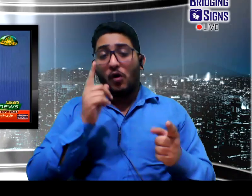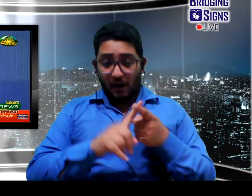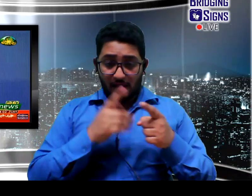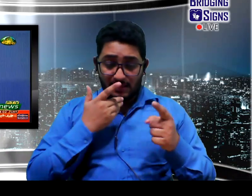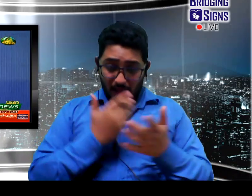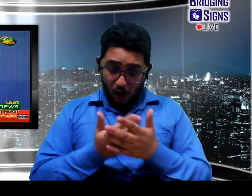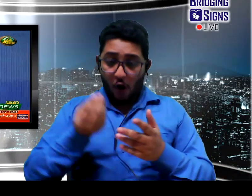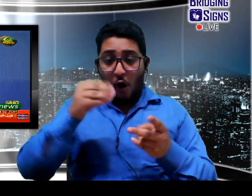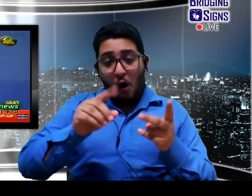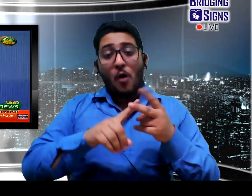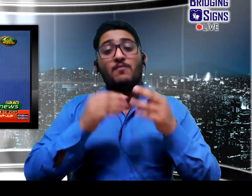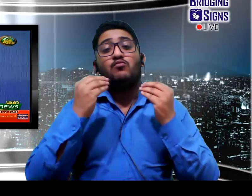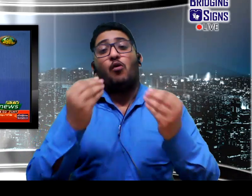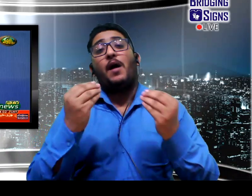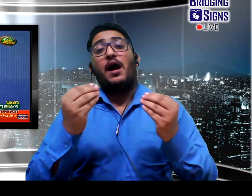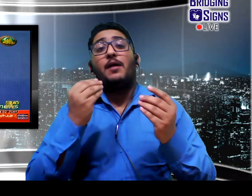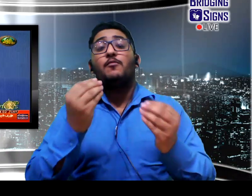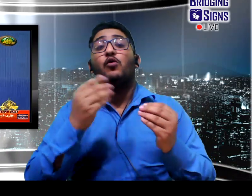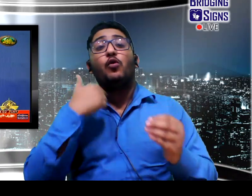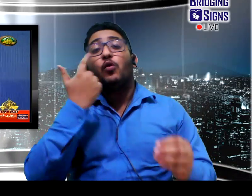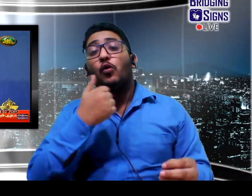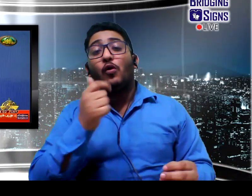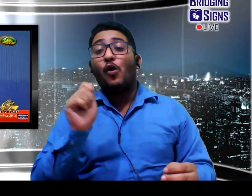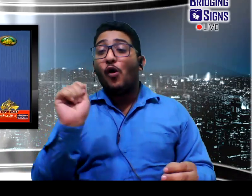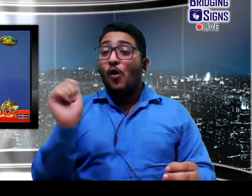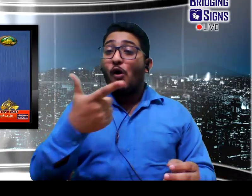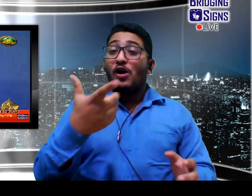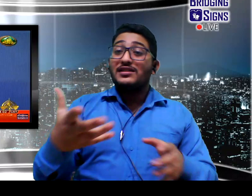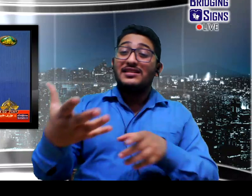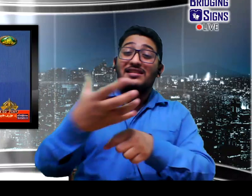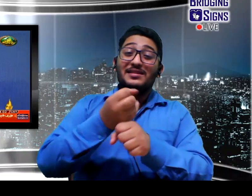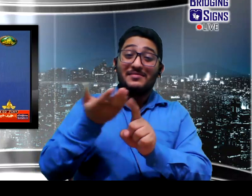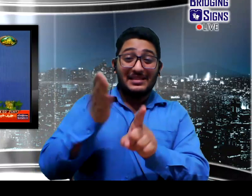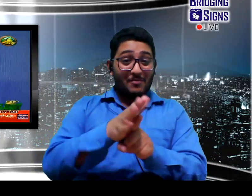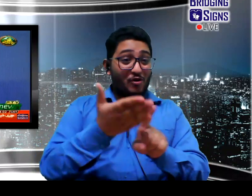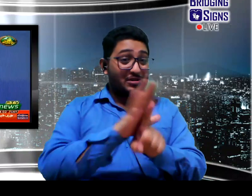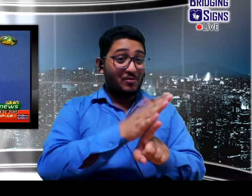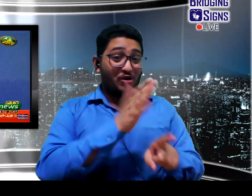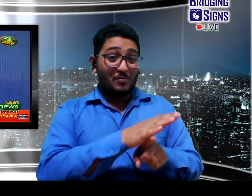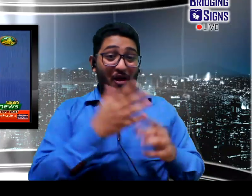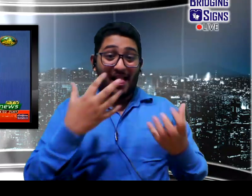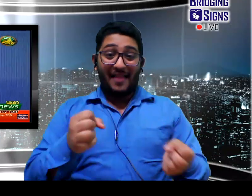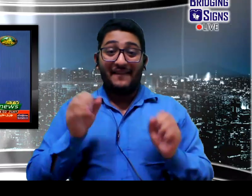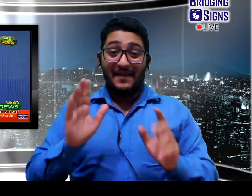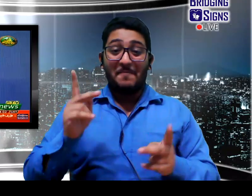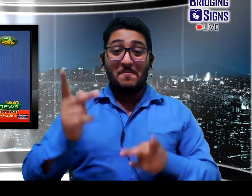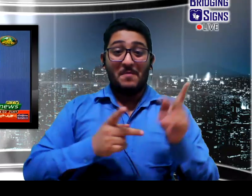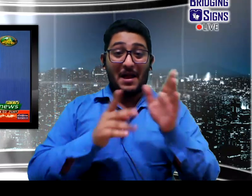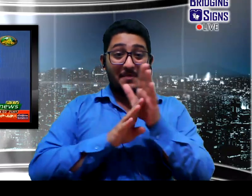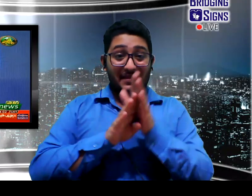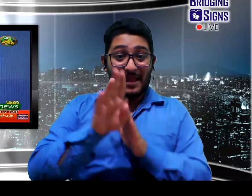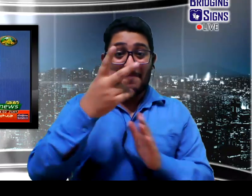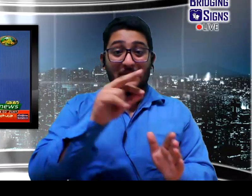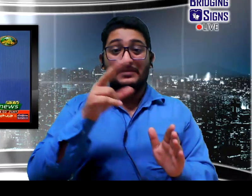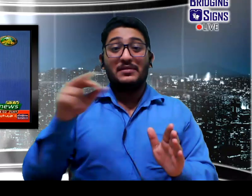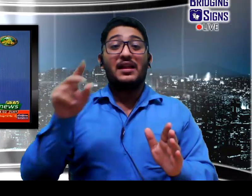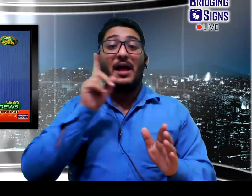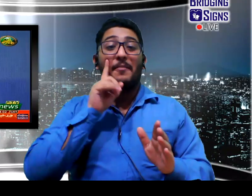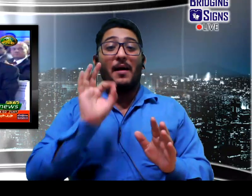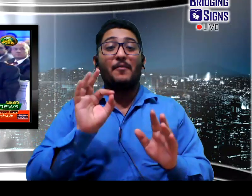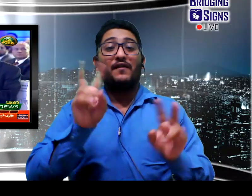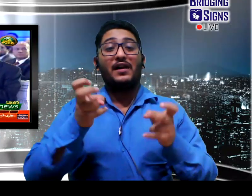congratulate and thank all those who were involved in the BOI, the hard work they put in.